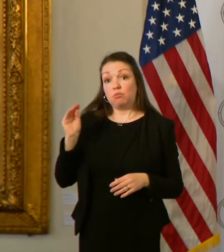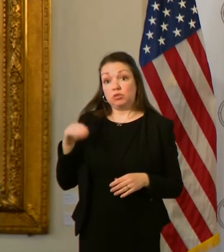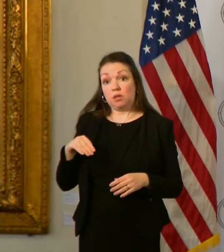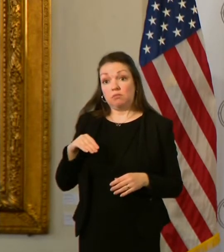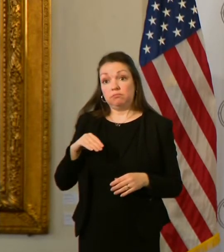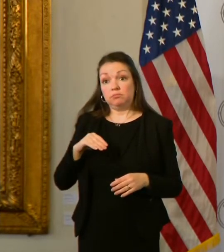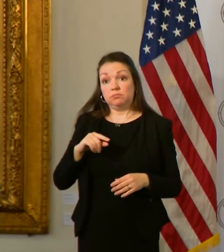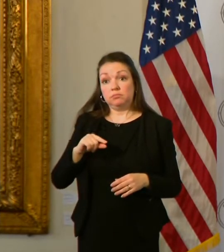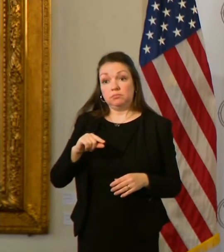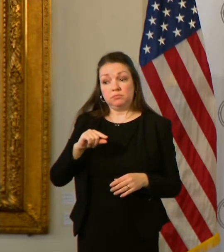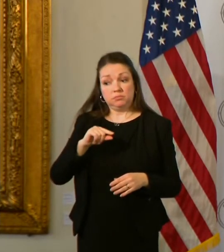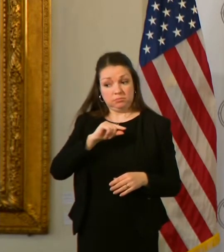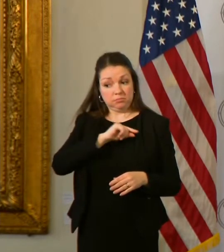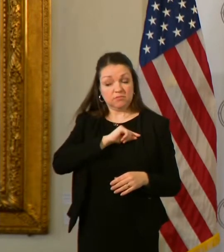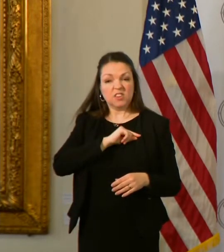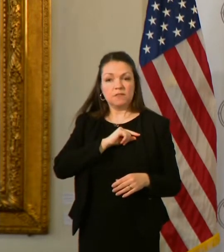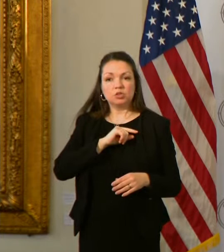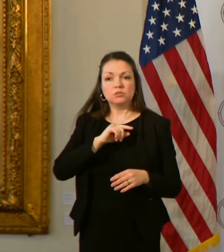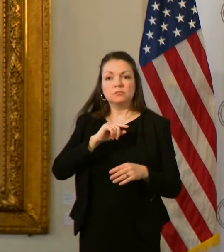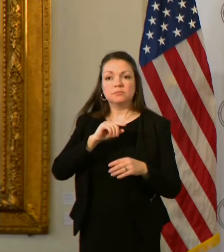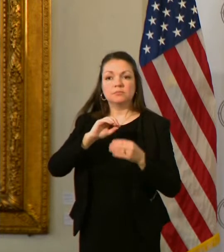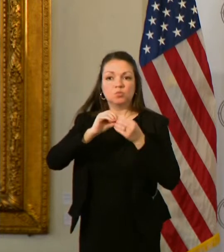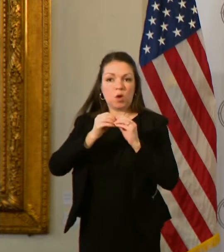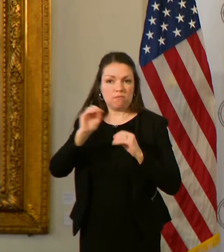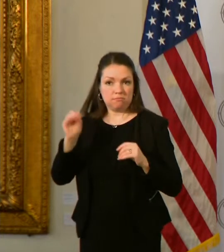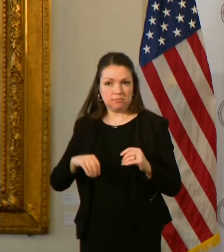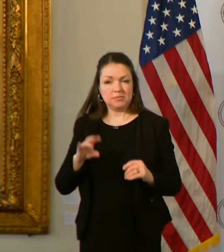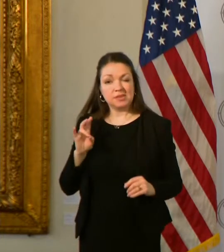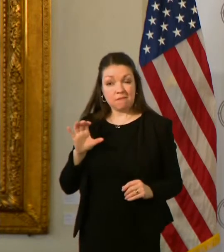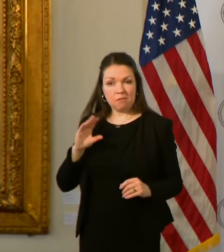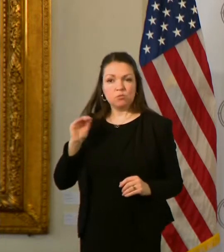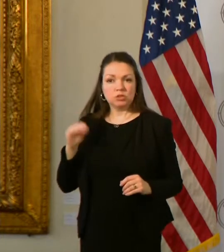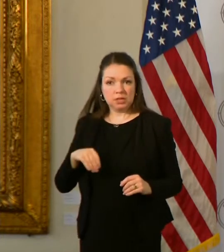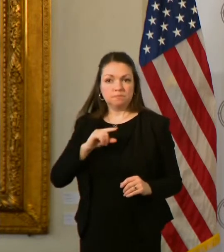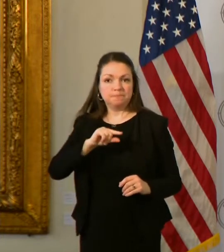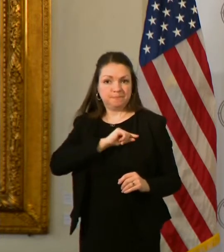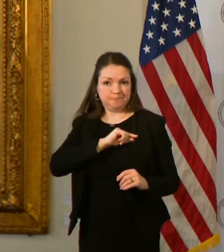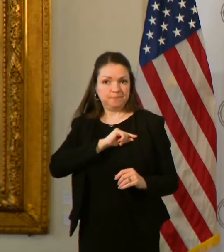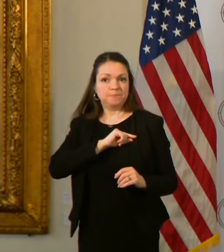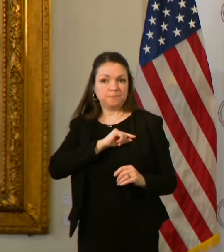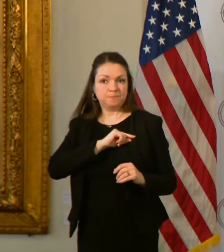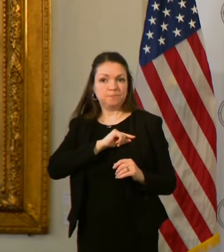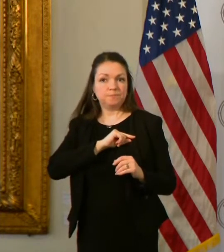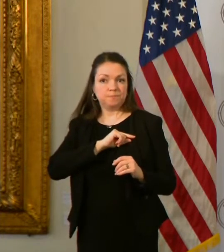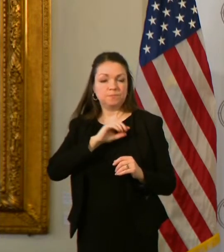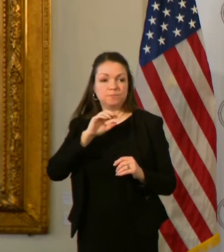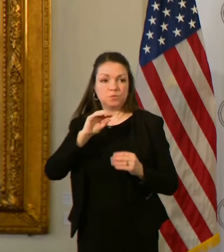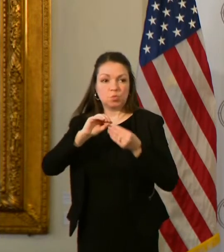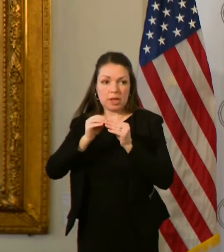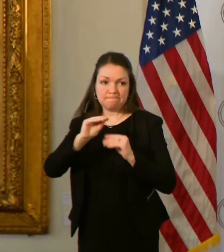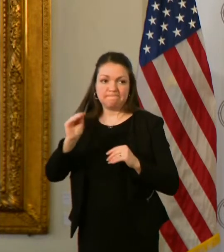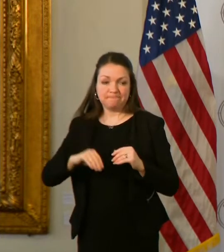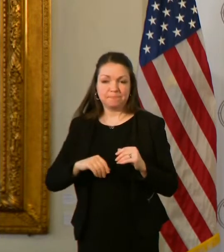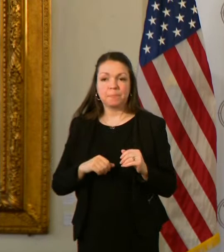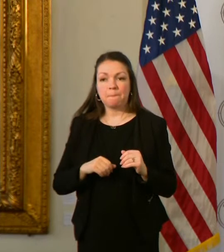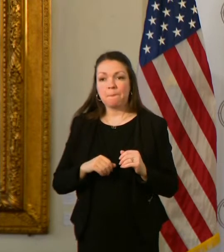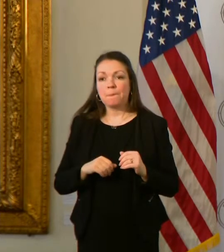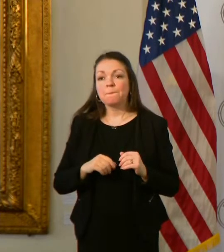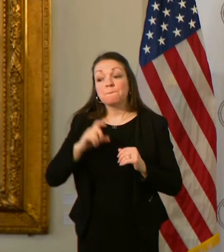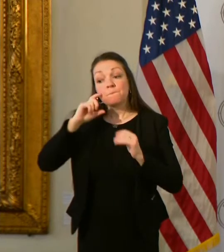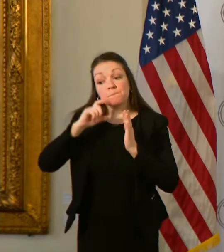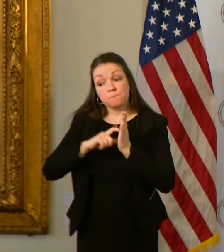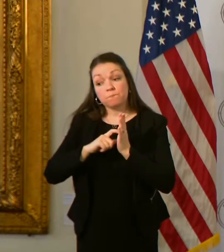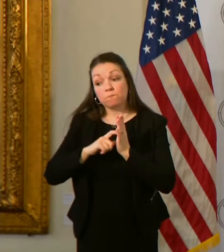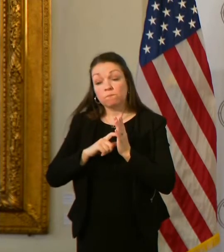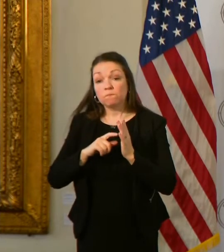rate. A 75% conviction rate. I do think it is notable, however, that